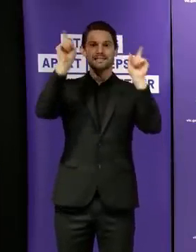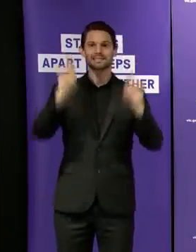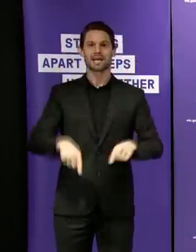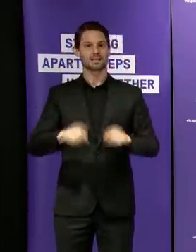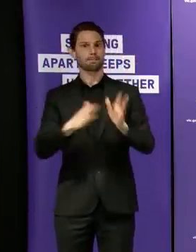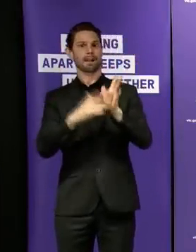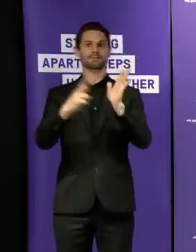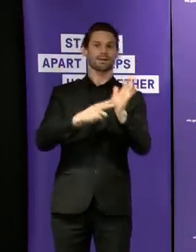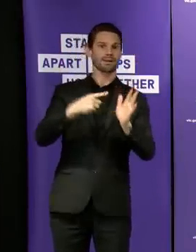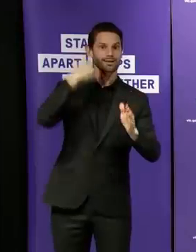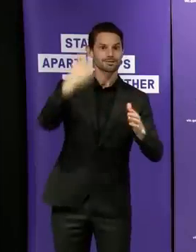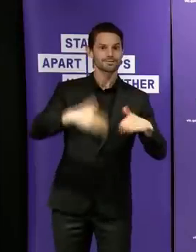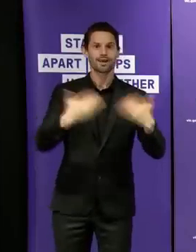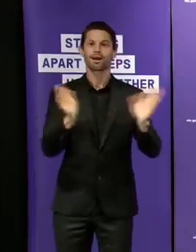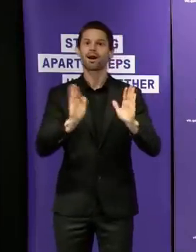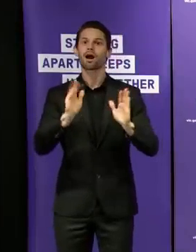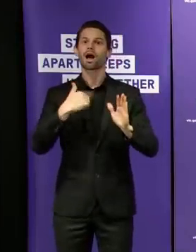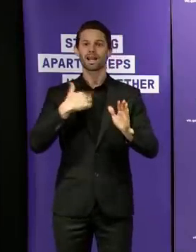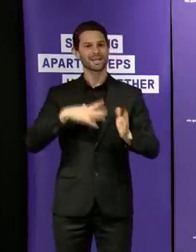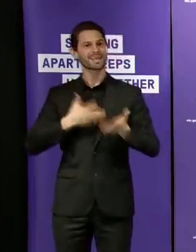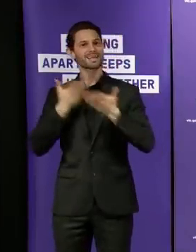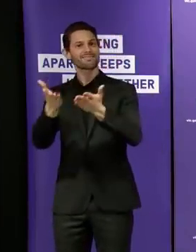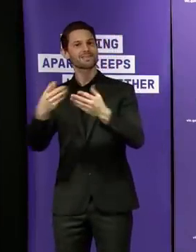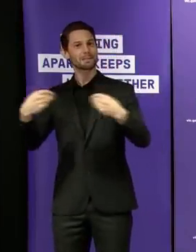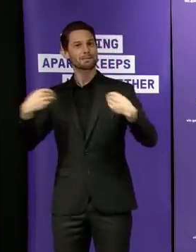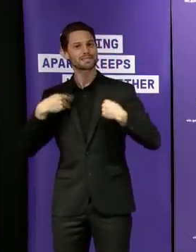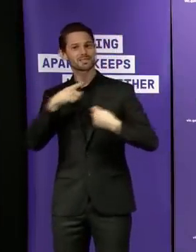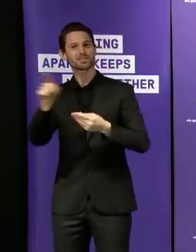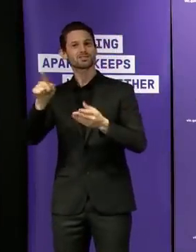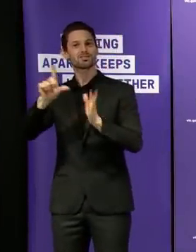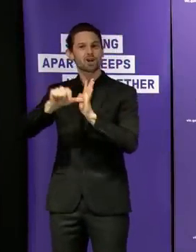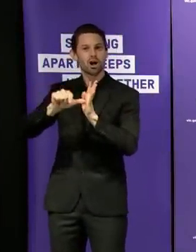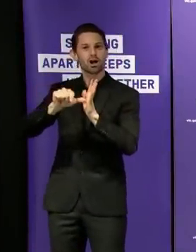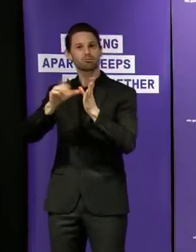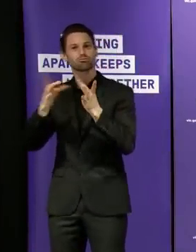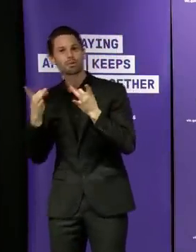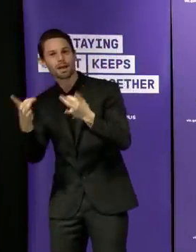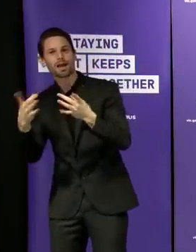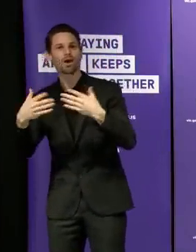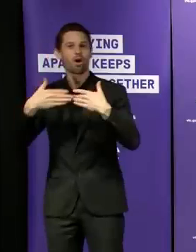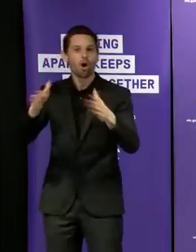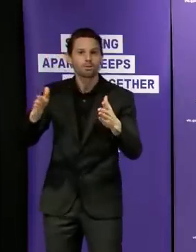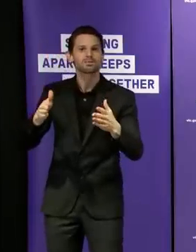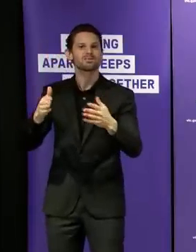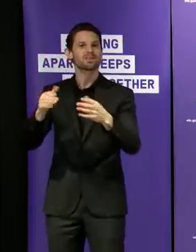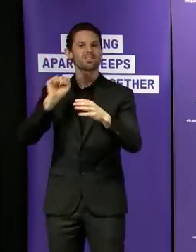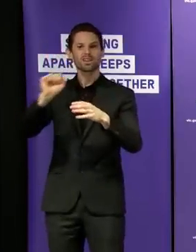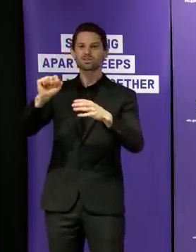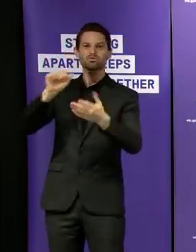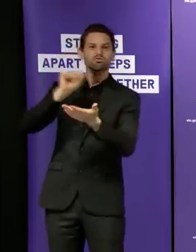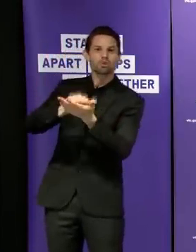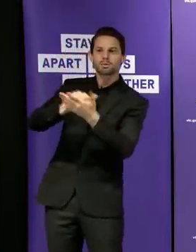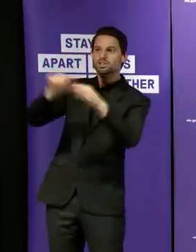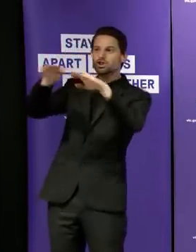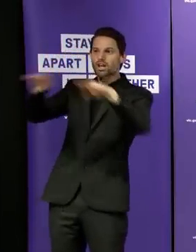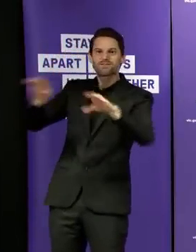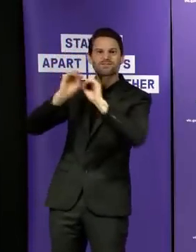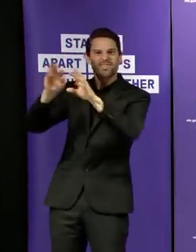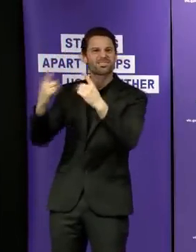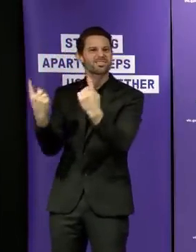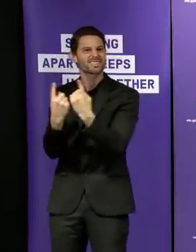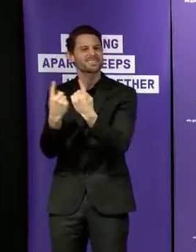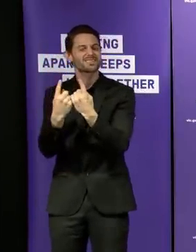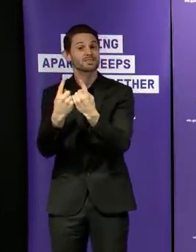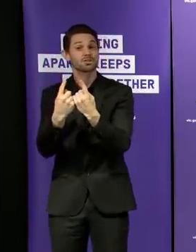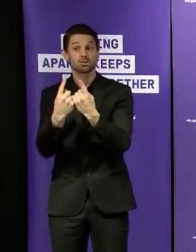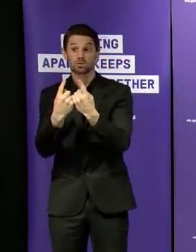At this stage, we've set out a timeline, some important things today, the balance of that third step in 2 weeks' time.